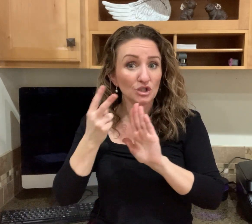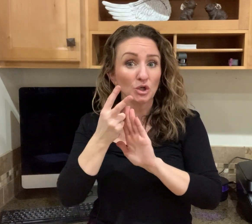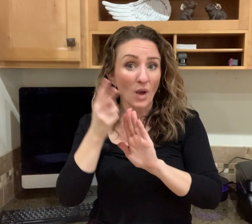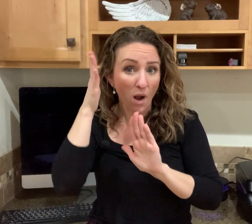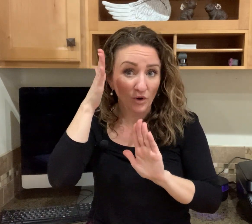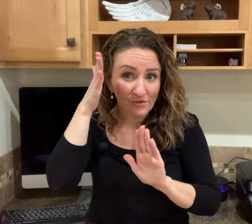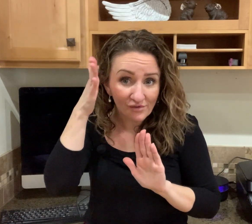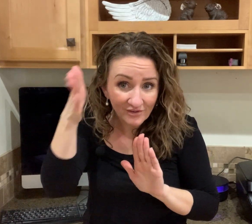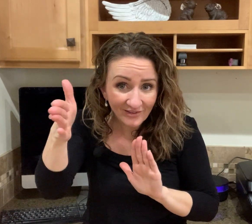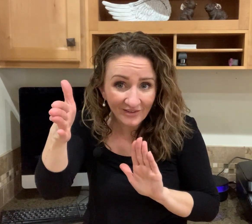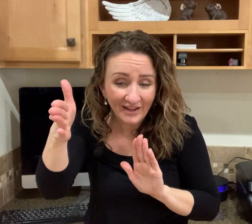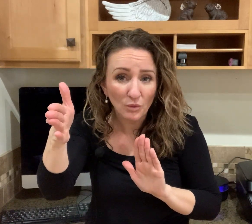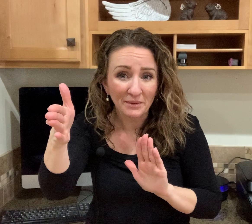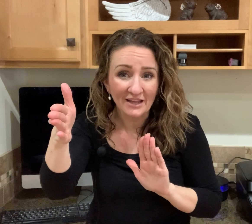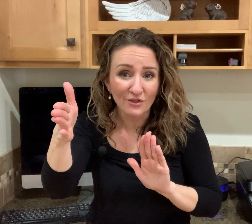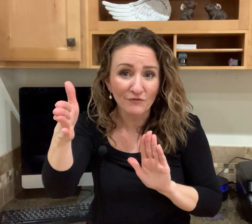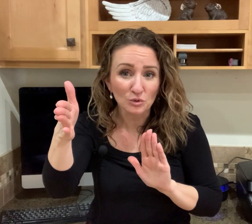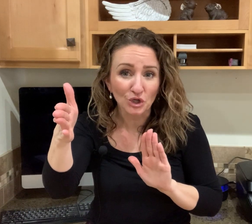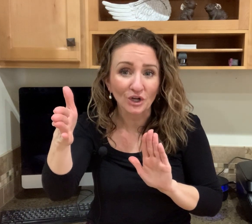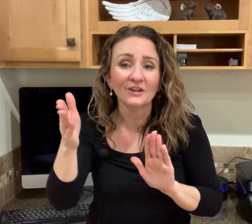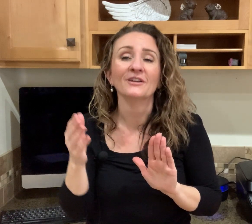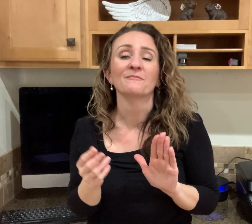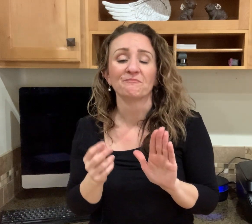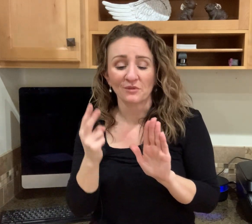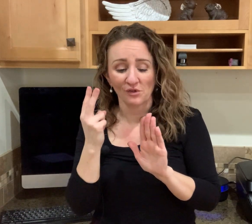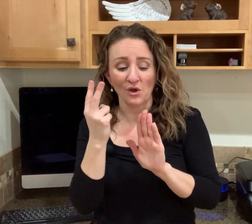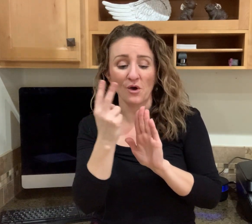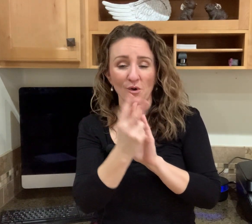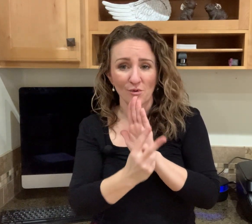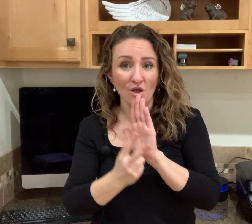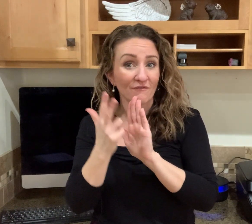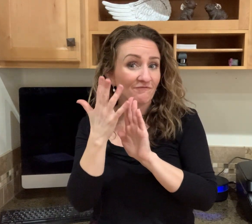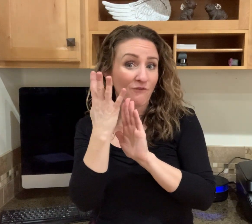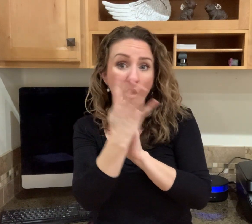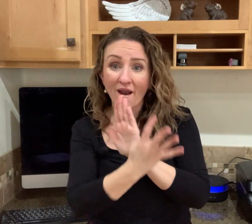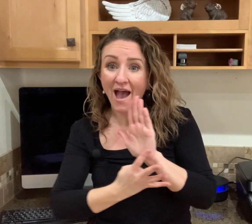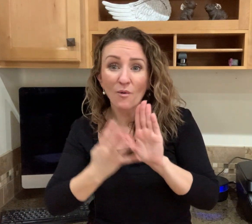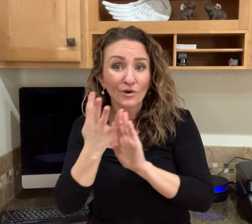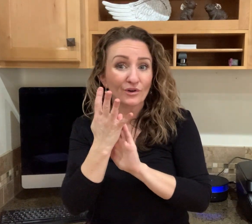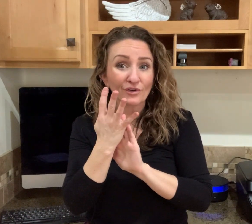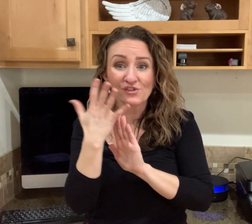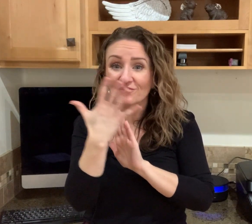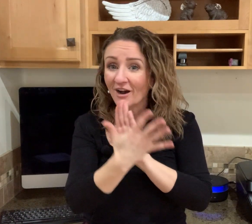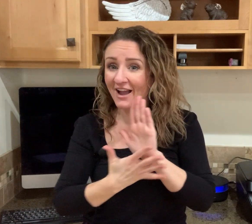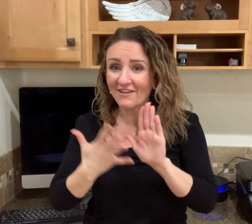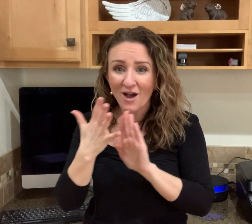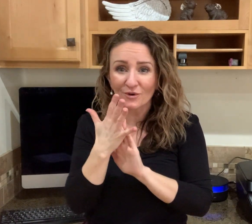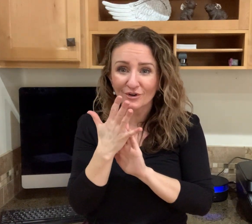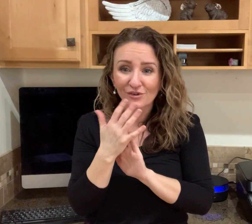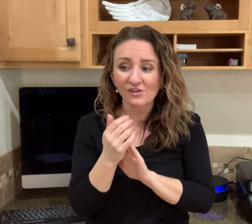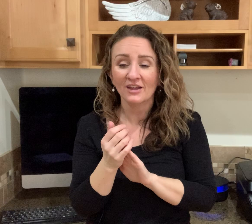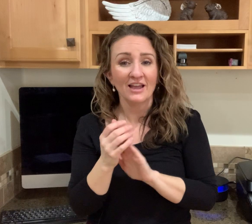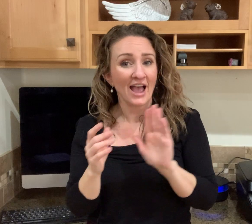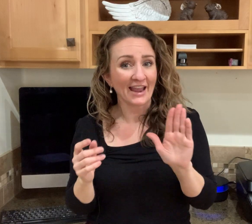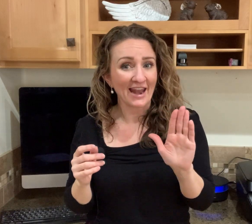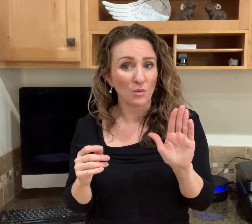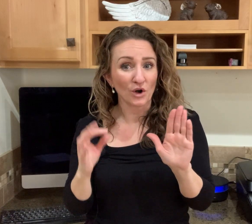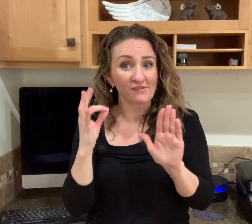2 hours will be in the future. So 4 hours, 5 hours. Again, it works up